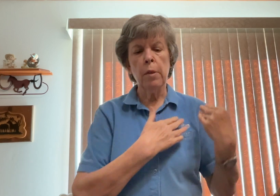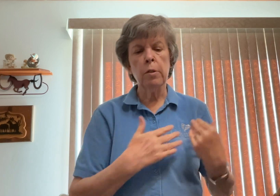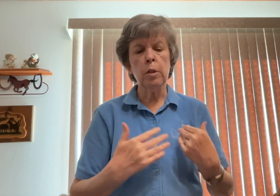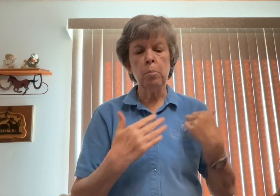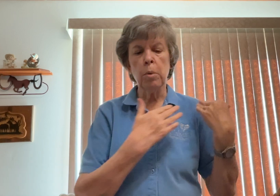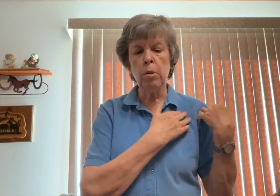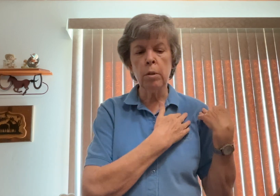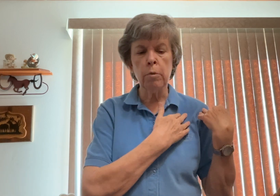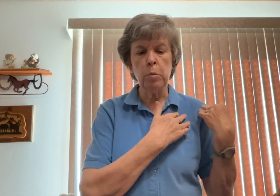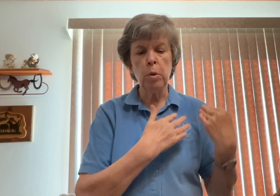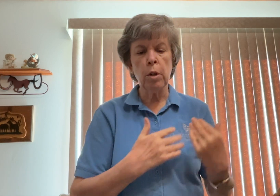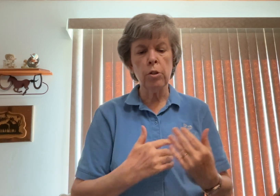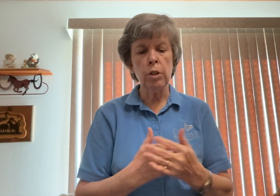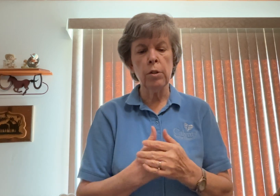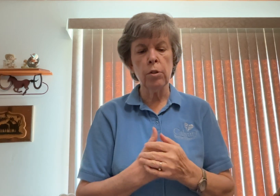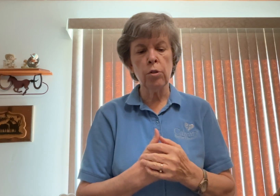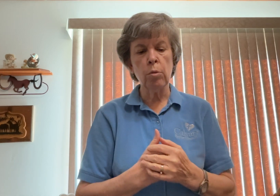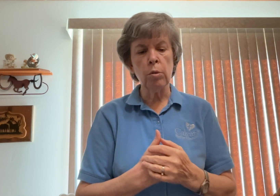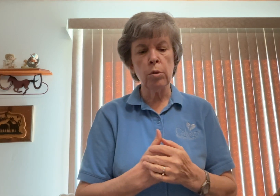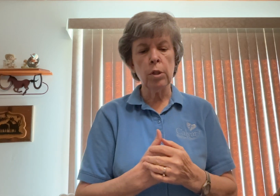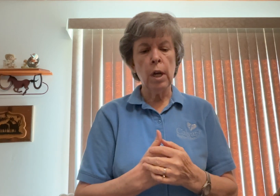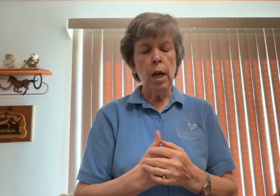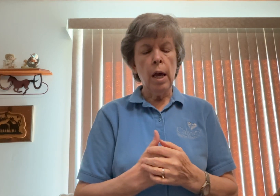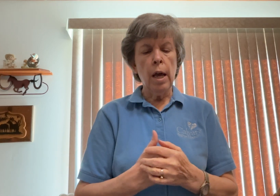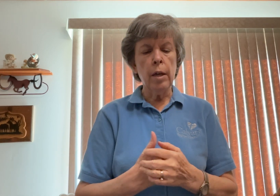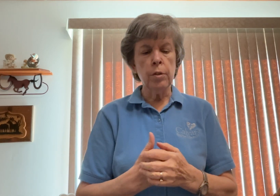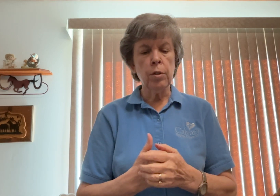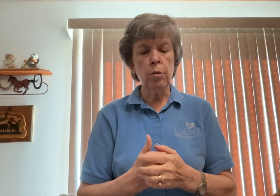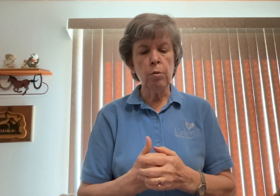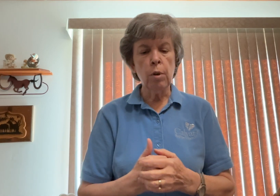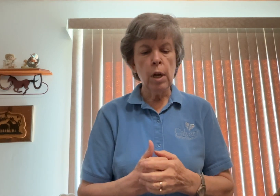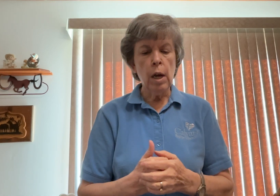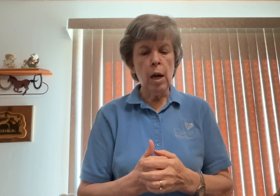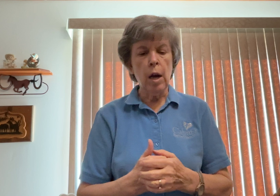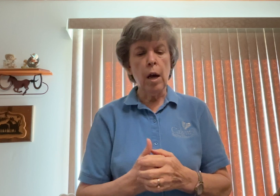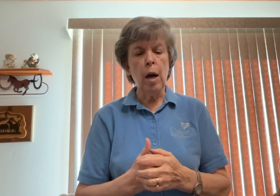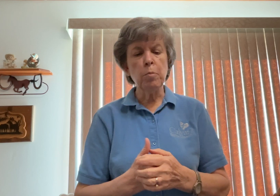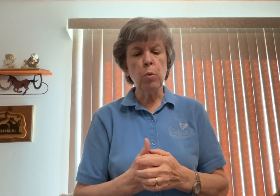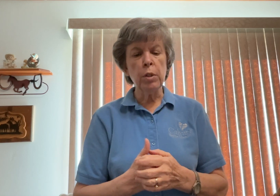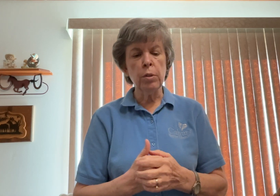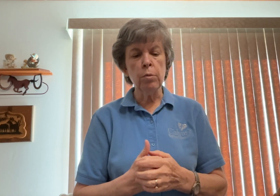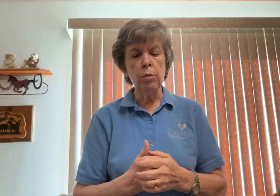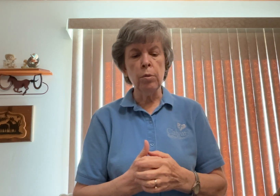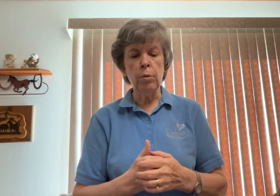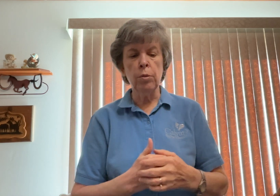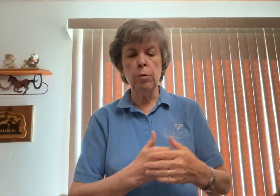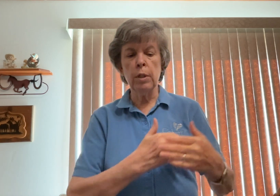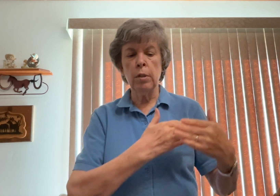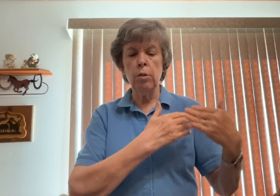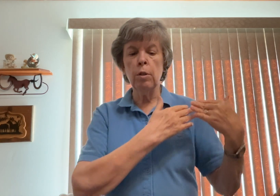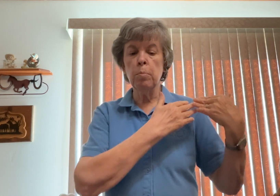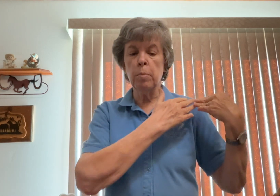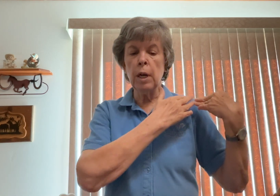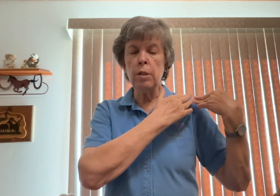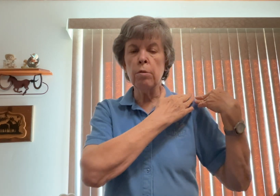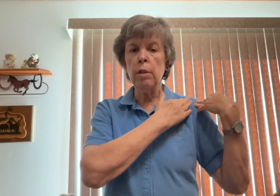is a burden that was put on Jesus' shoulders. And so I'm going to do it. You can kind of do laid